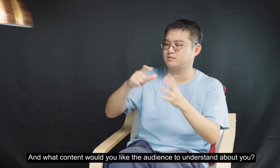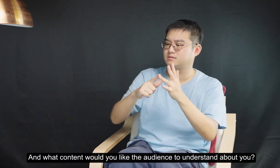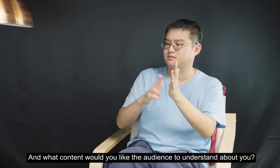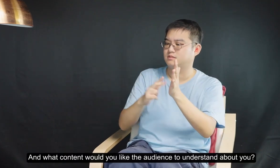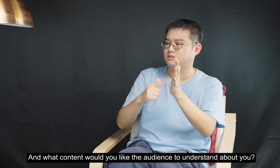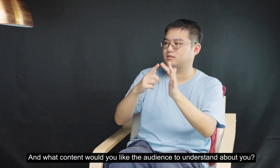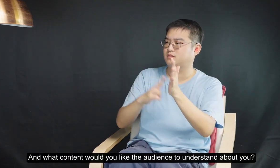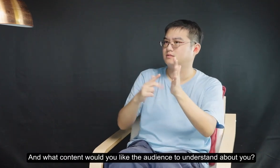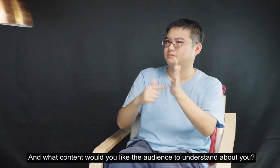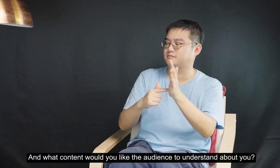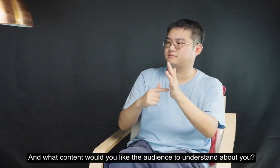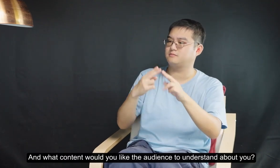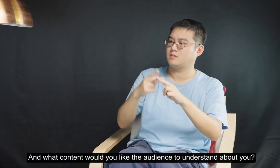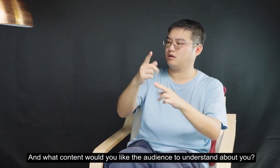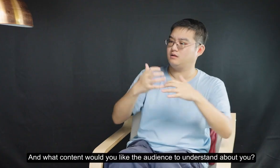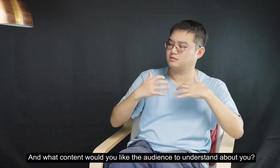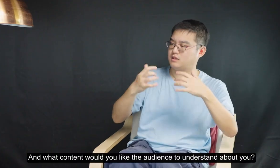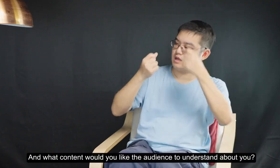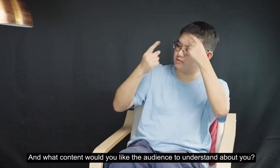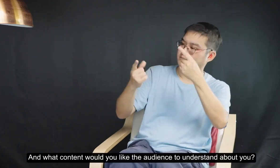you like the audience to understand about you?